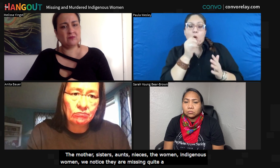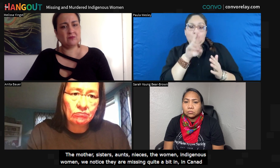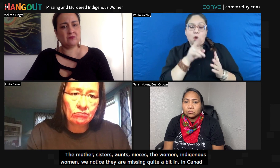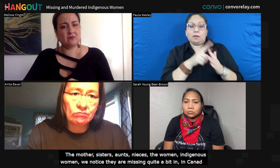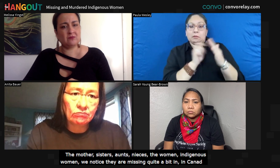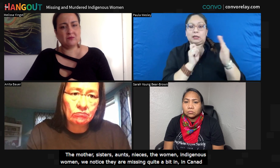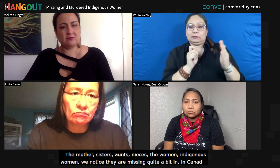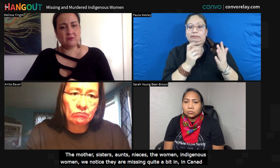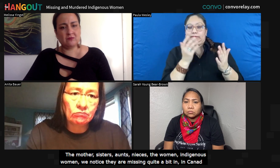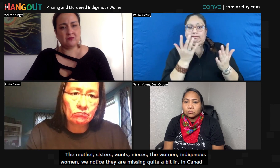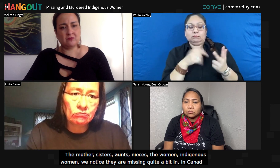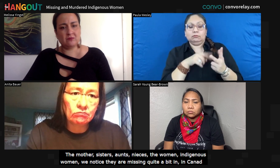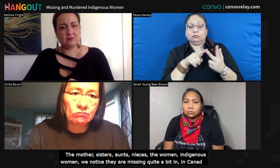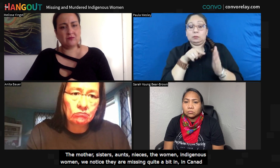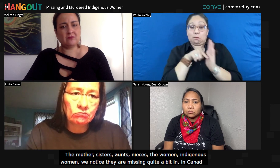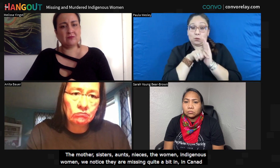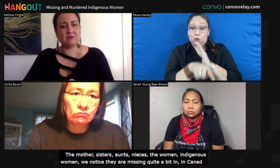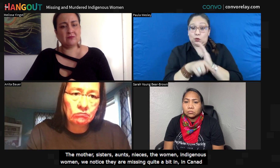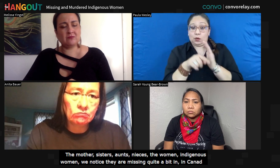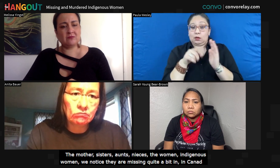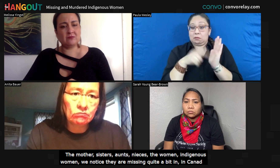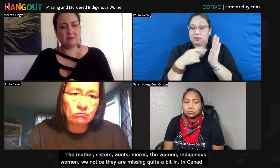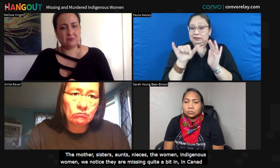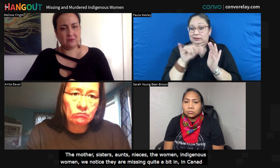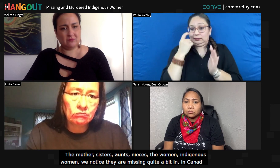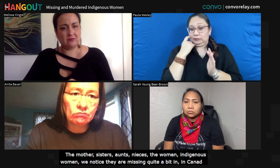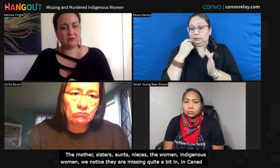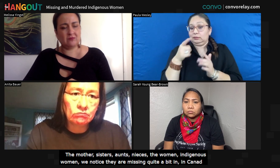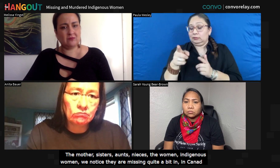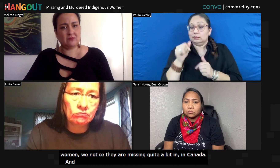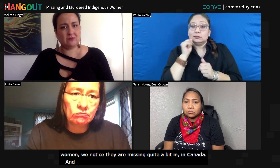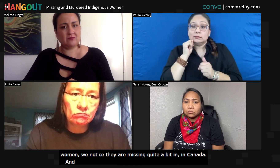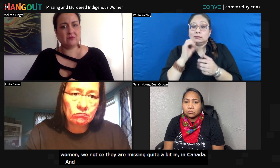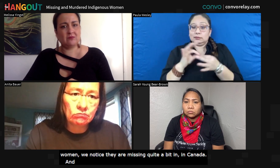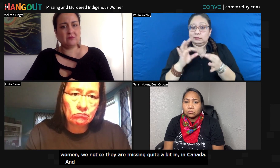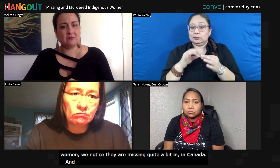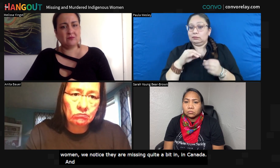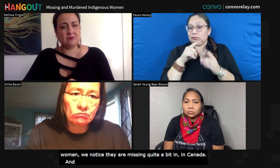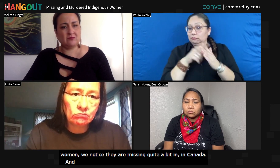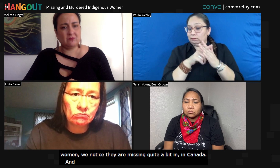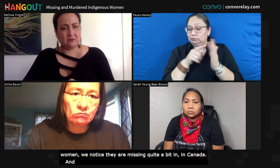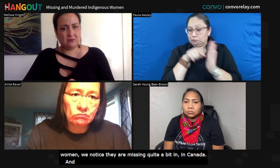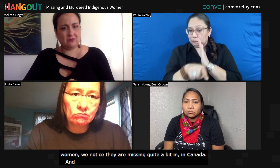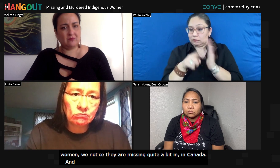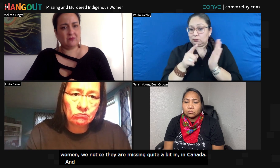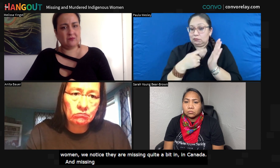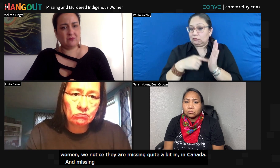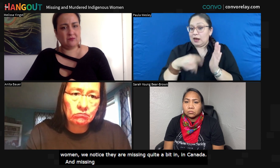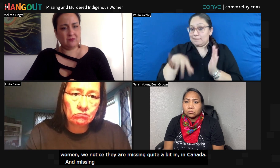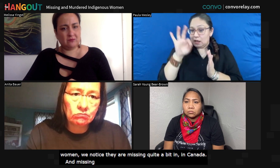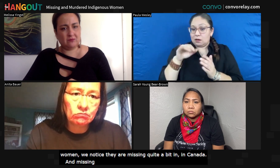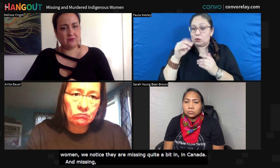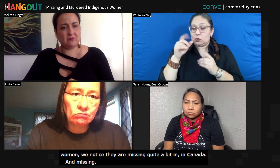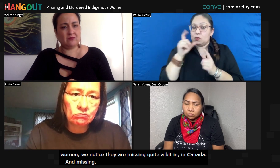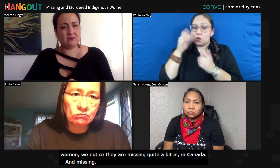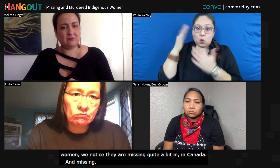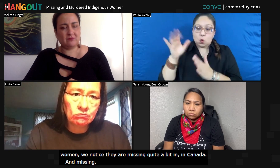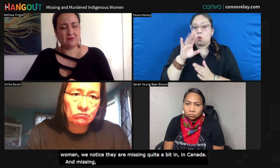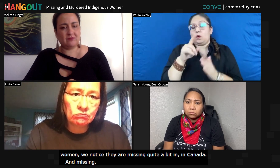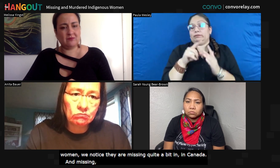And missing, meaning missing and missing, or missing and never found. Sometimes, just like Anita just mentioned, they're missing and murdered, and sometimes they're